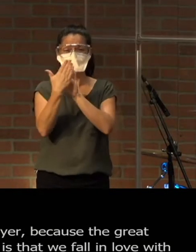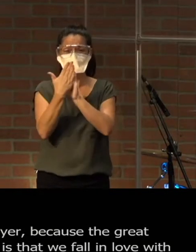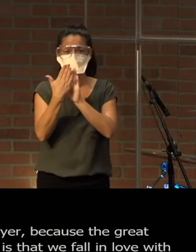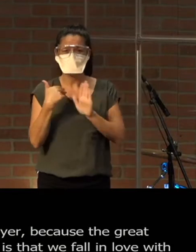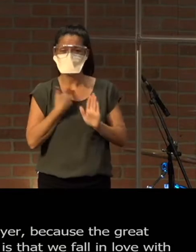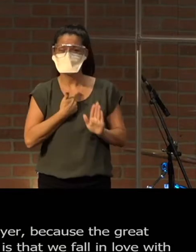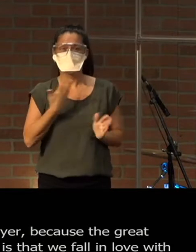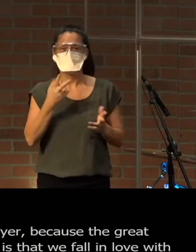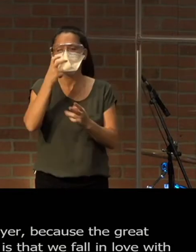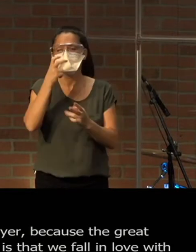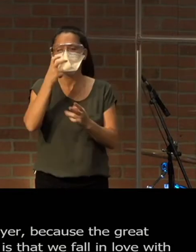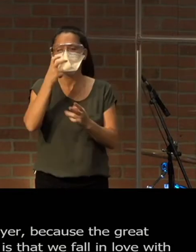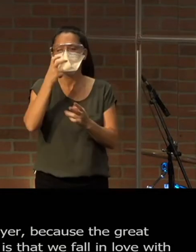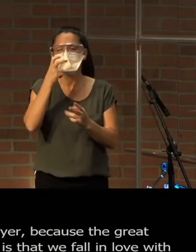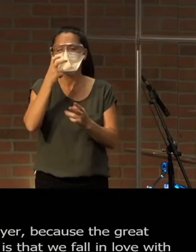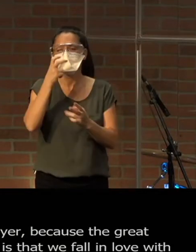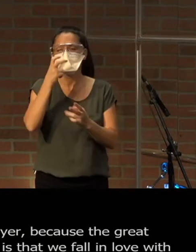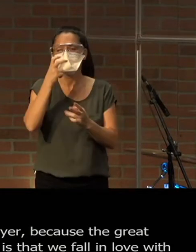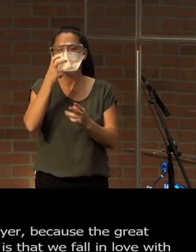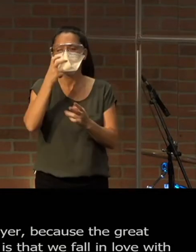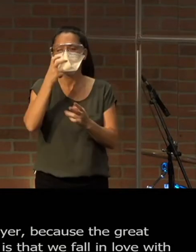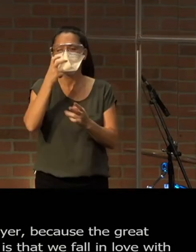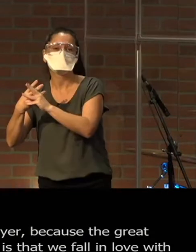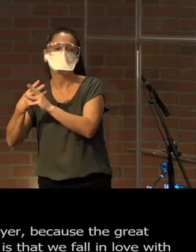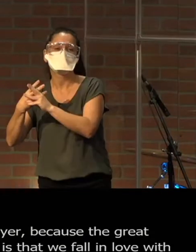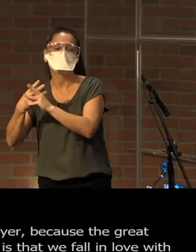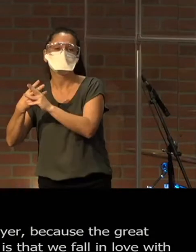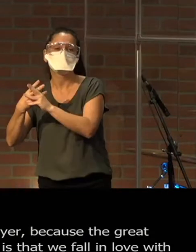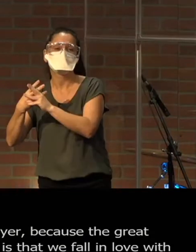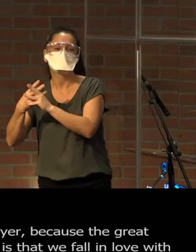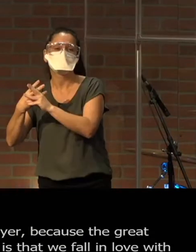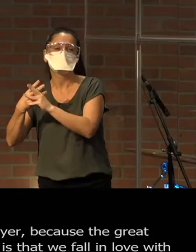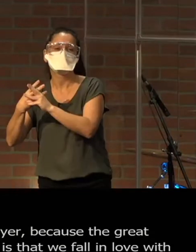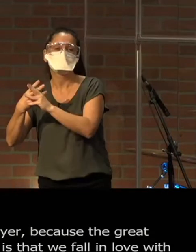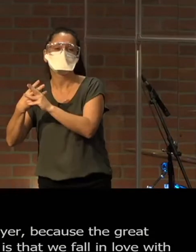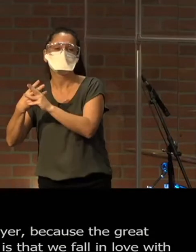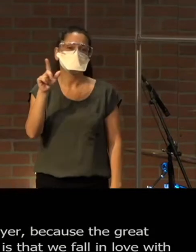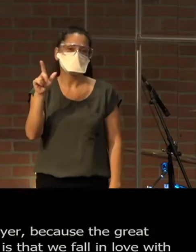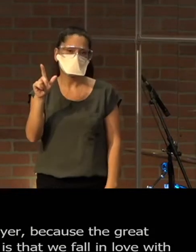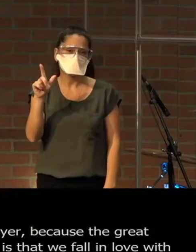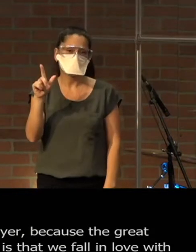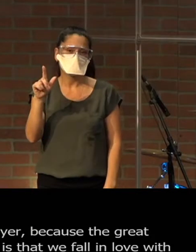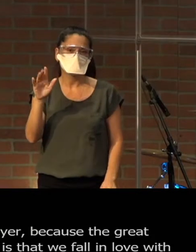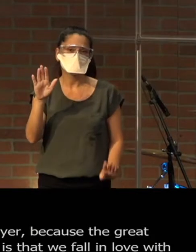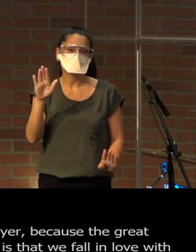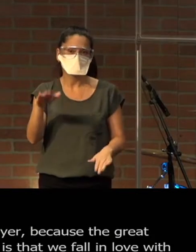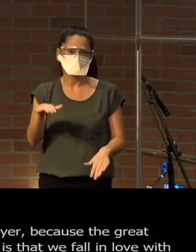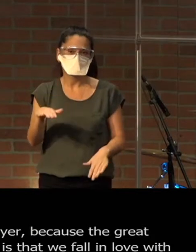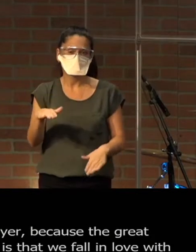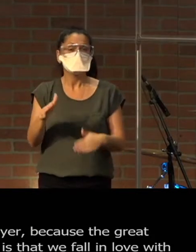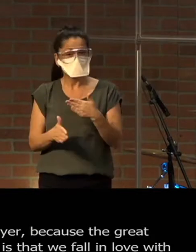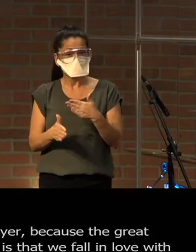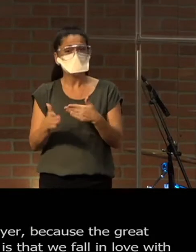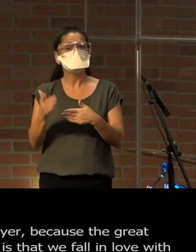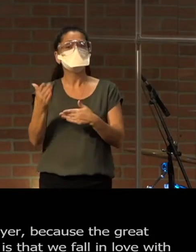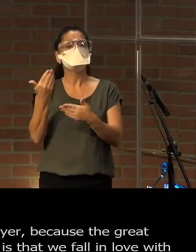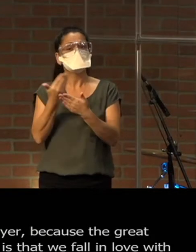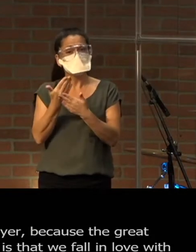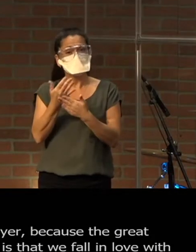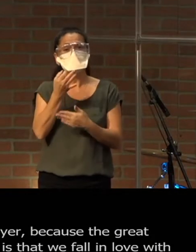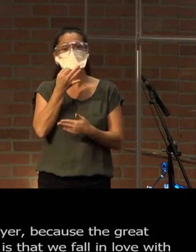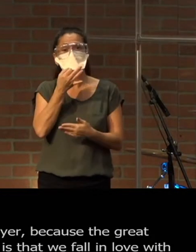in love with this world and become spiritually dull. The end is near indeed. The judge is